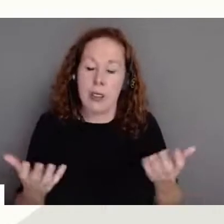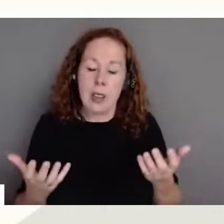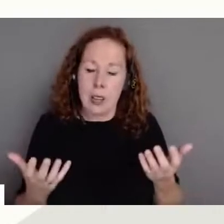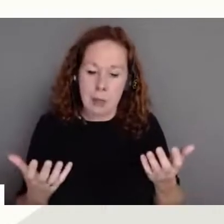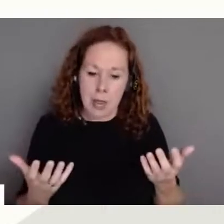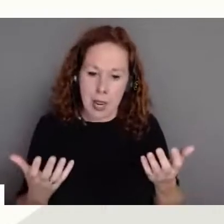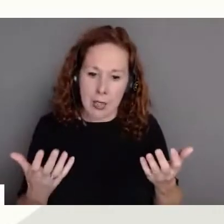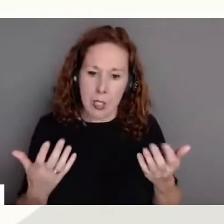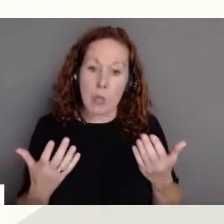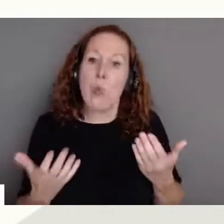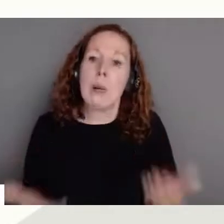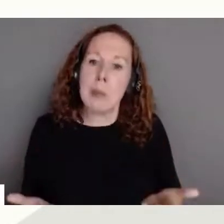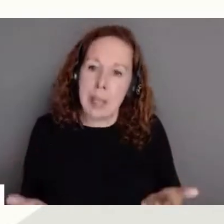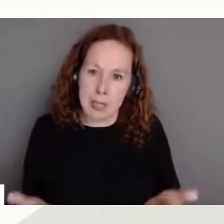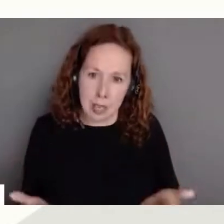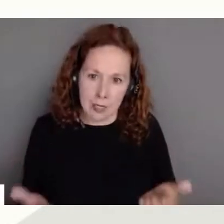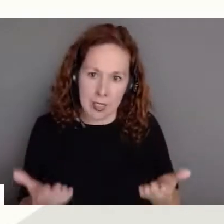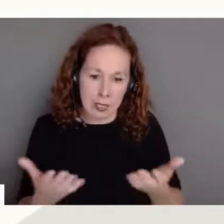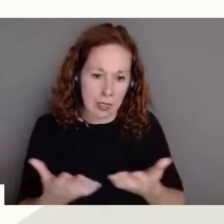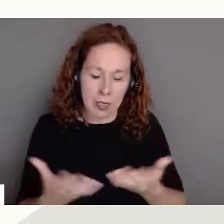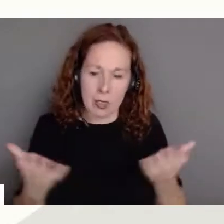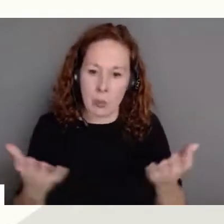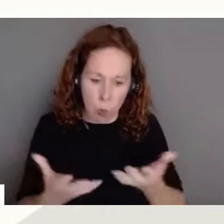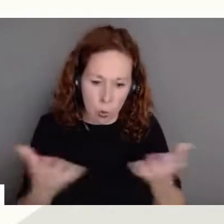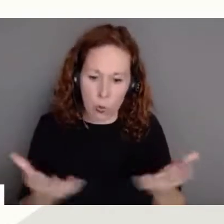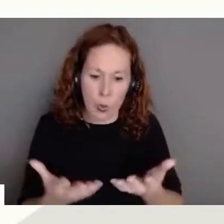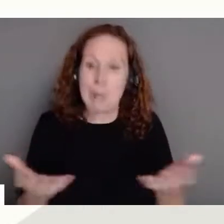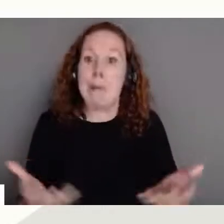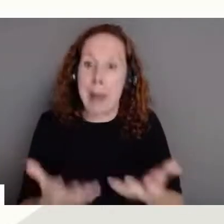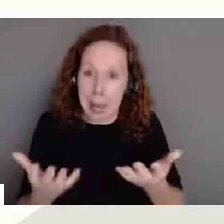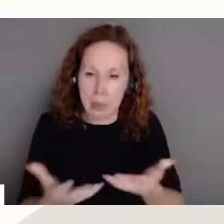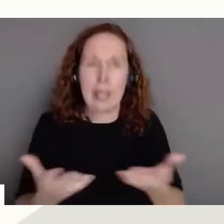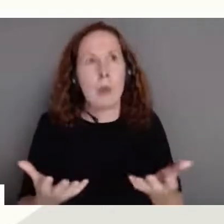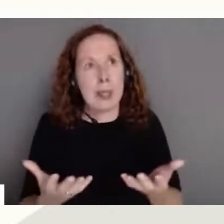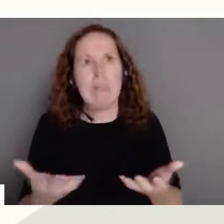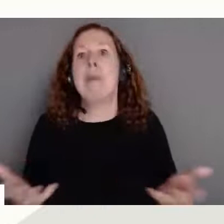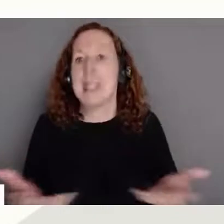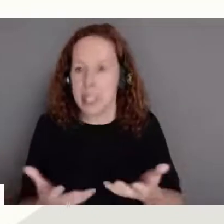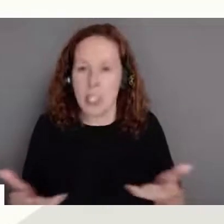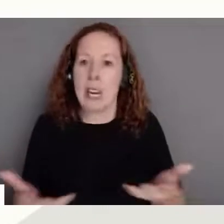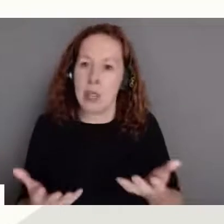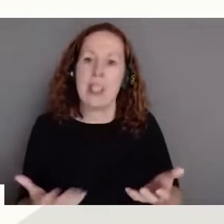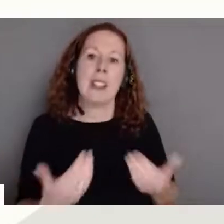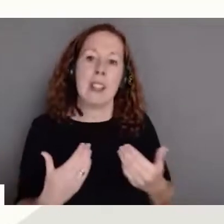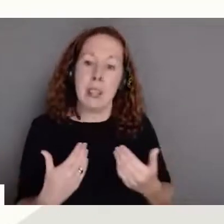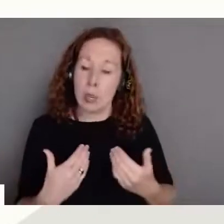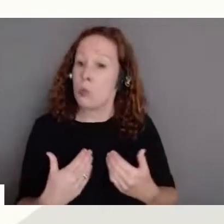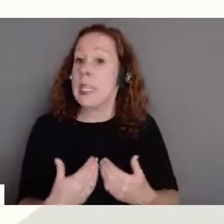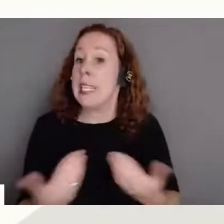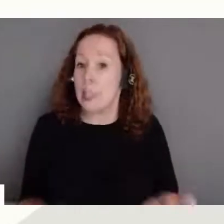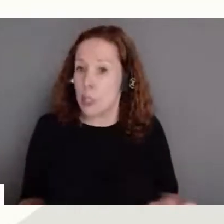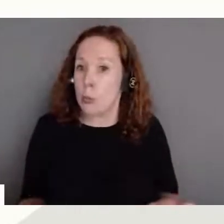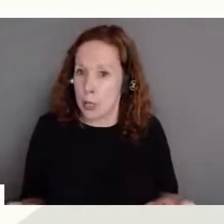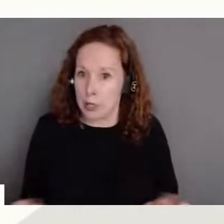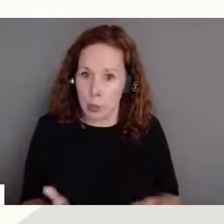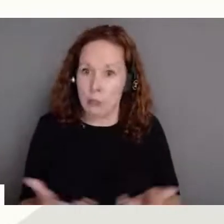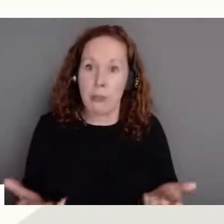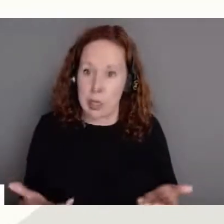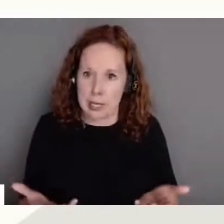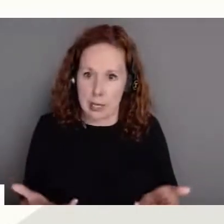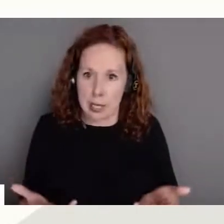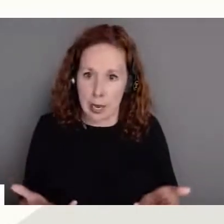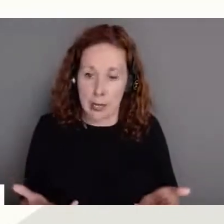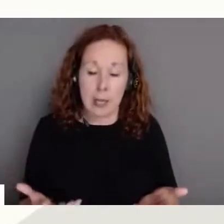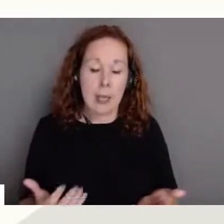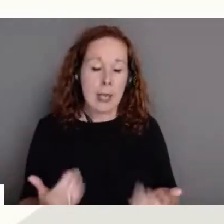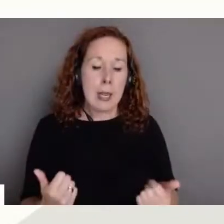oppression and to Hmm. what Black lives the whole what it like what the message and everything to really interpret it with the